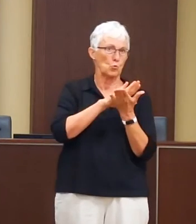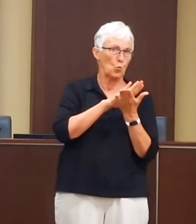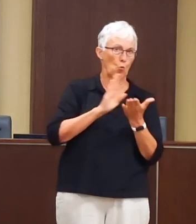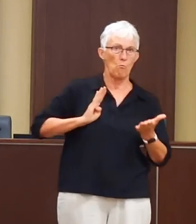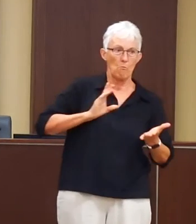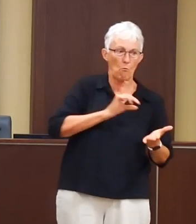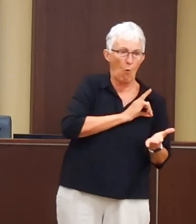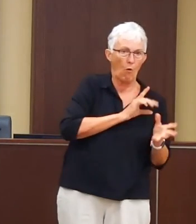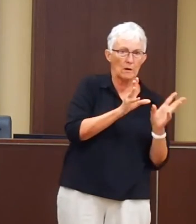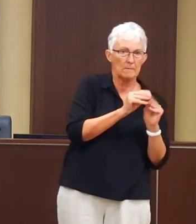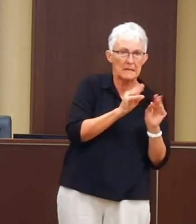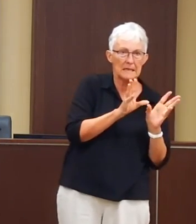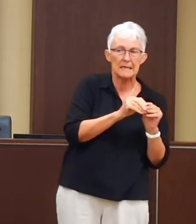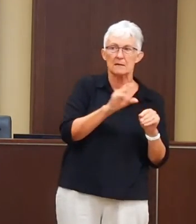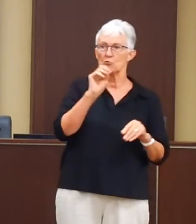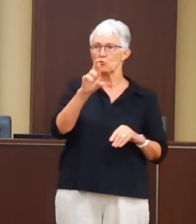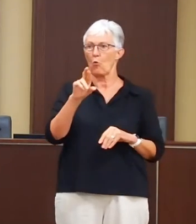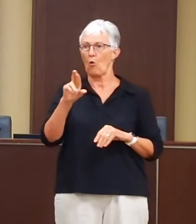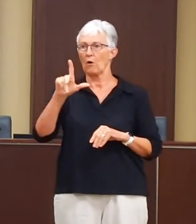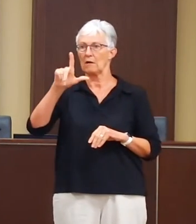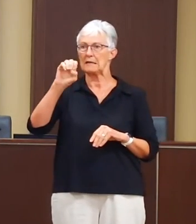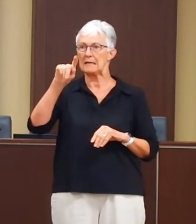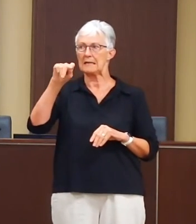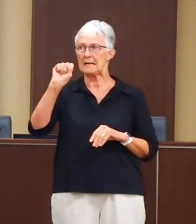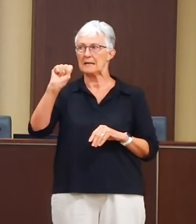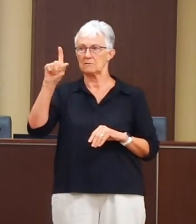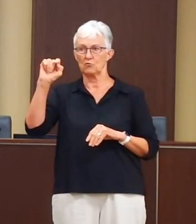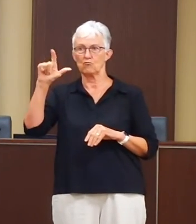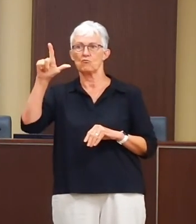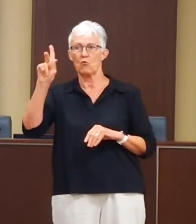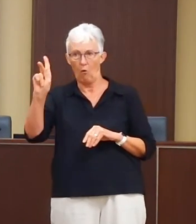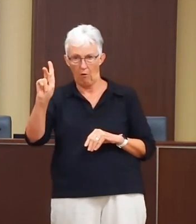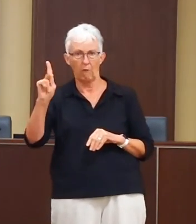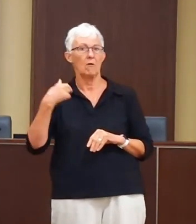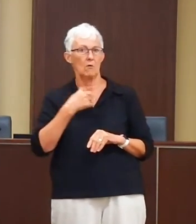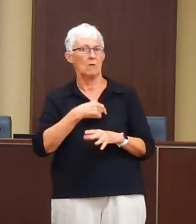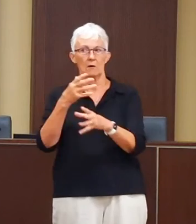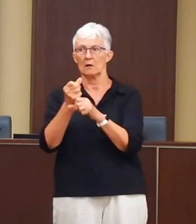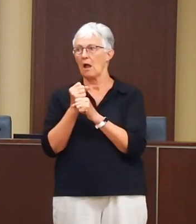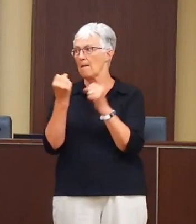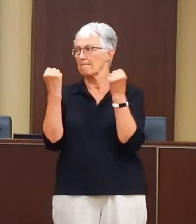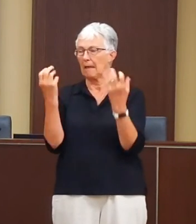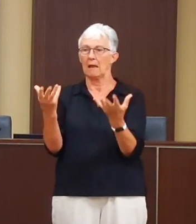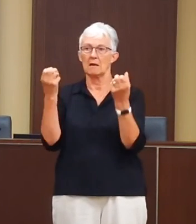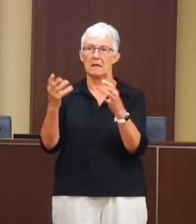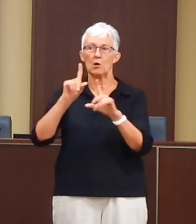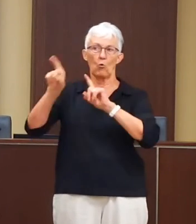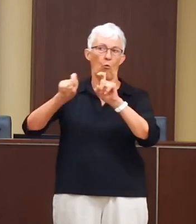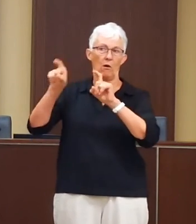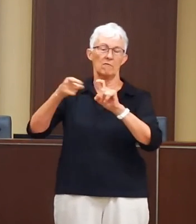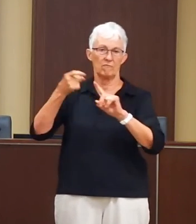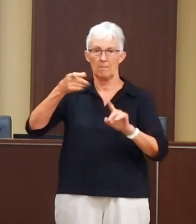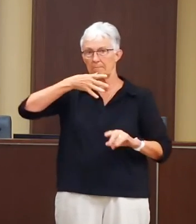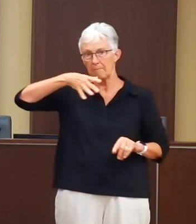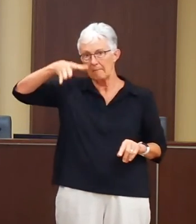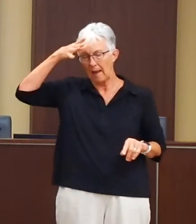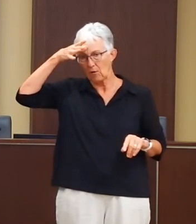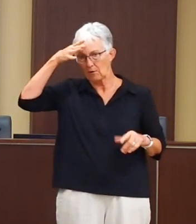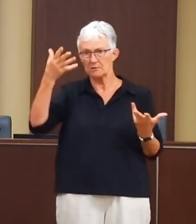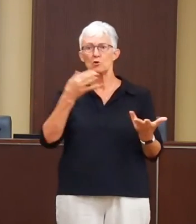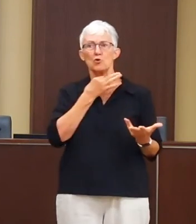which sits on our website, we've just received an awful lot of questions about what's next year going to look like. And I think parents are going to use